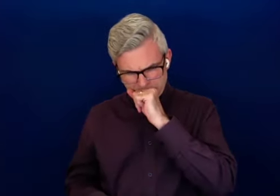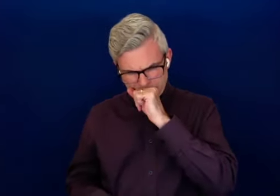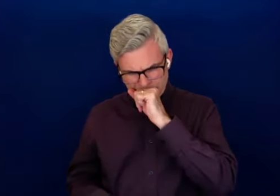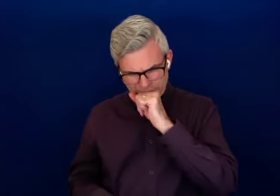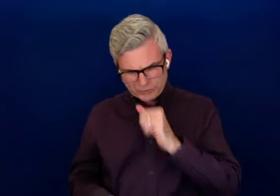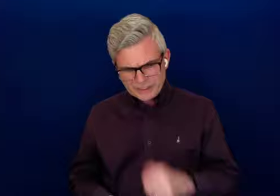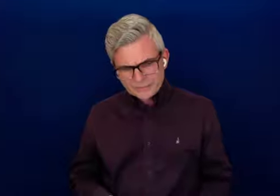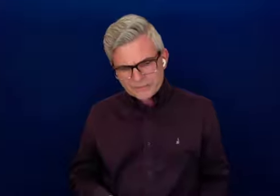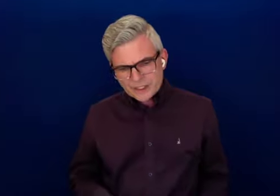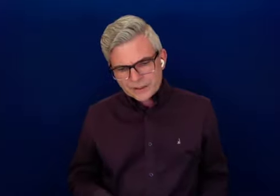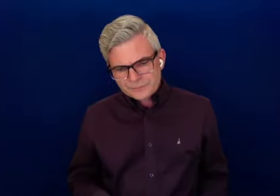excuse me.